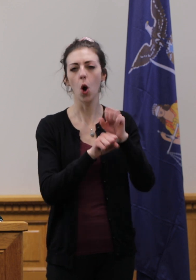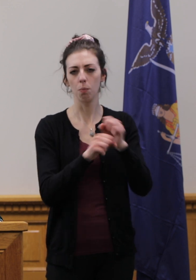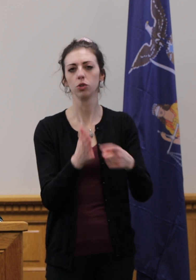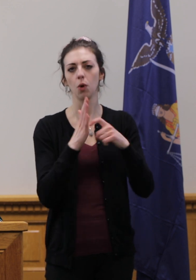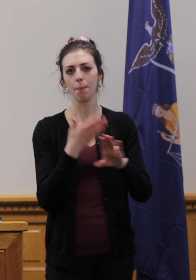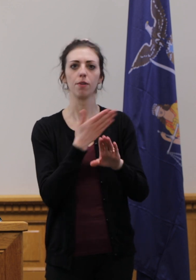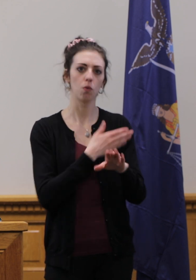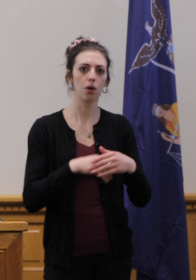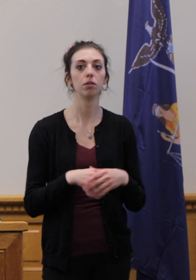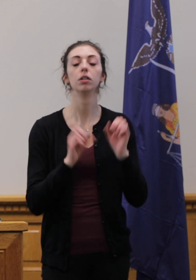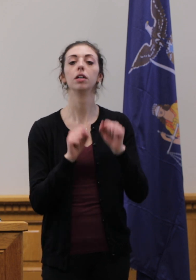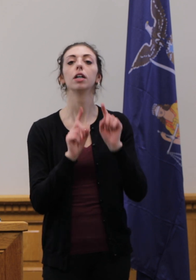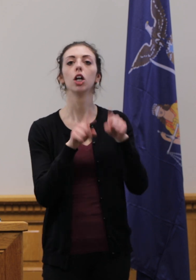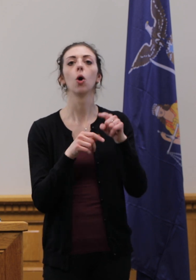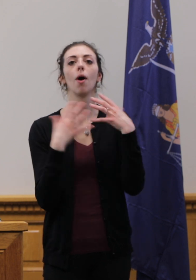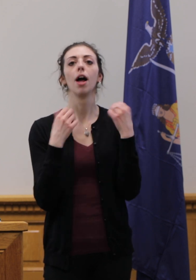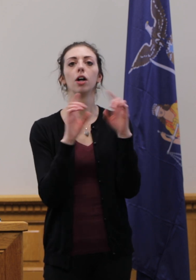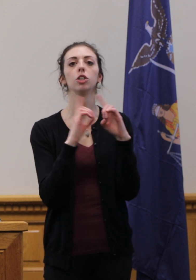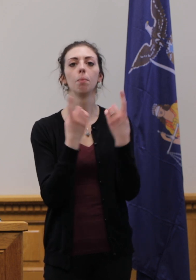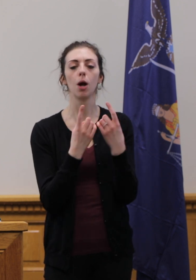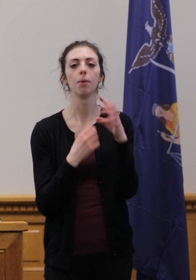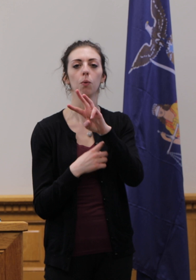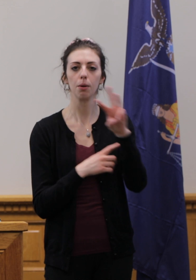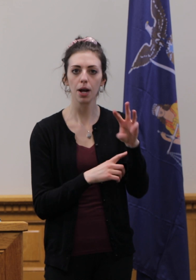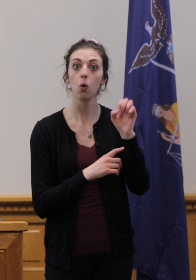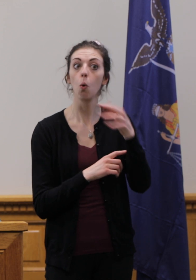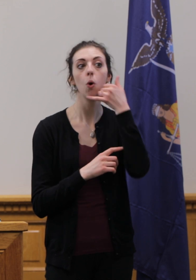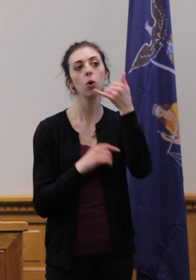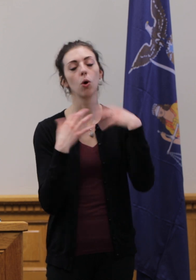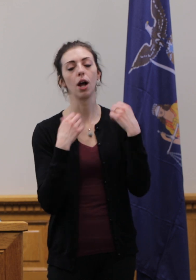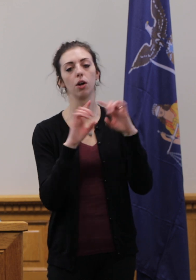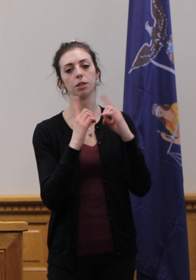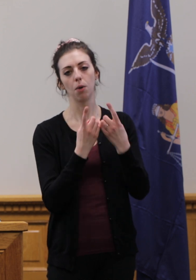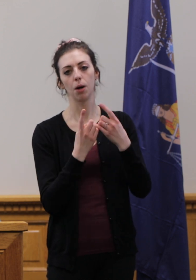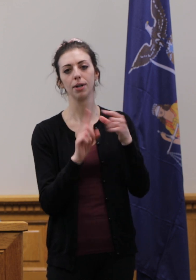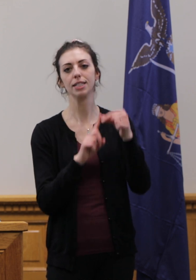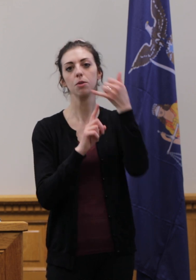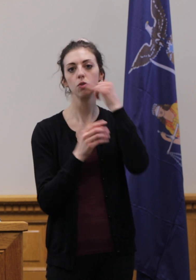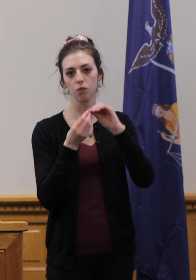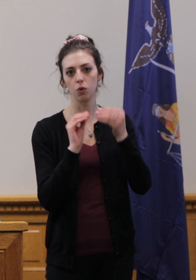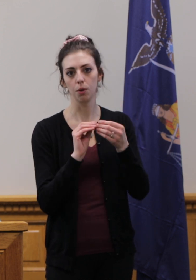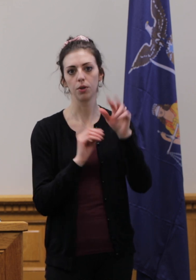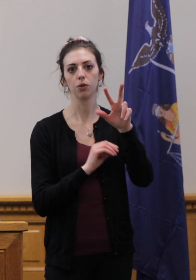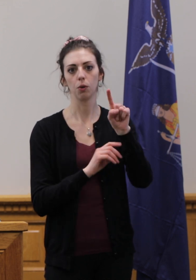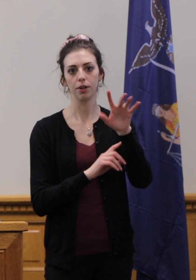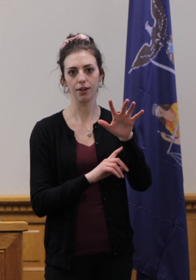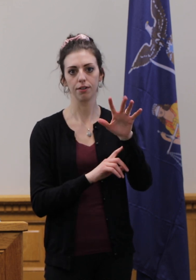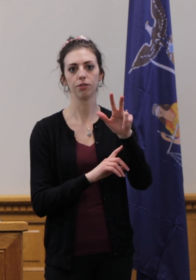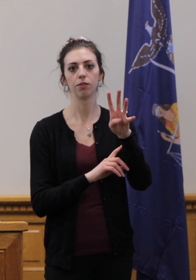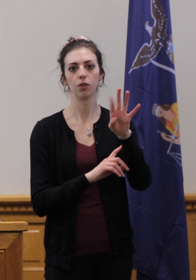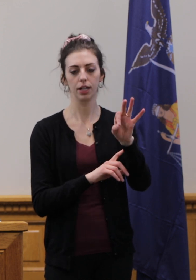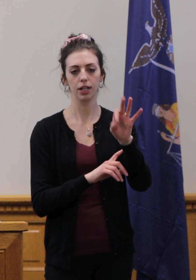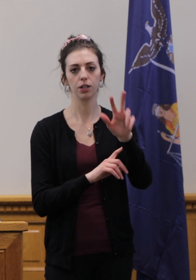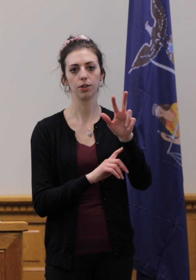register, follow the link on the Health Department's webpage or call the Health Department's COVID-19 hotline at